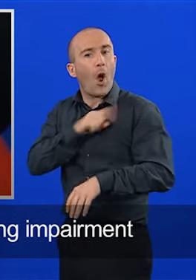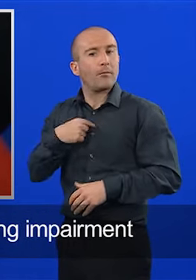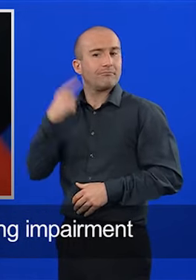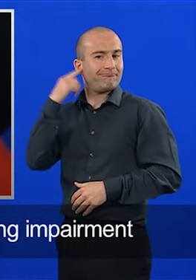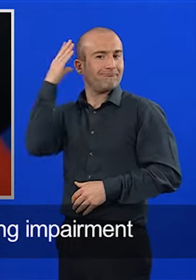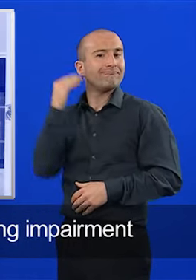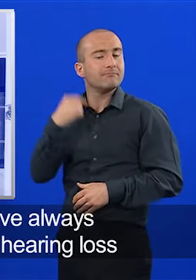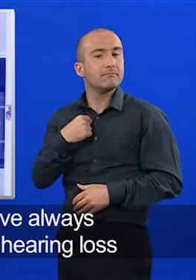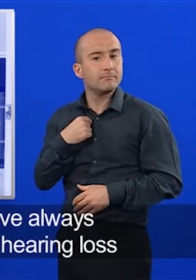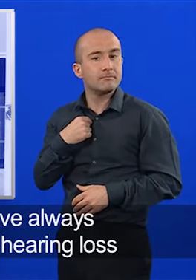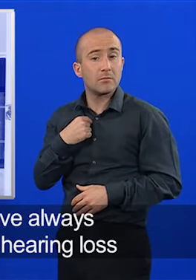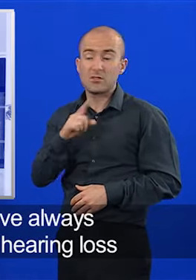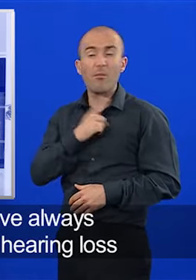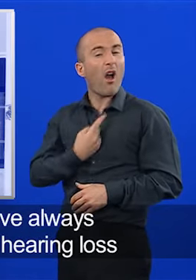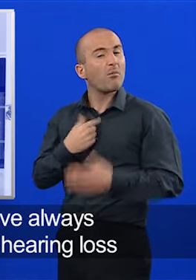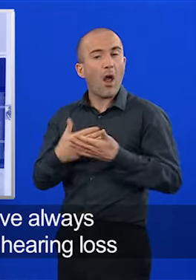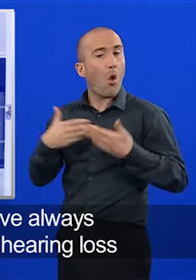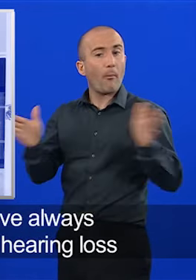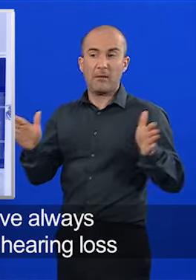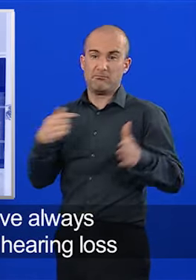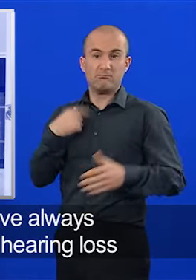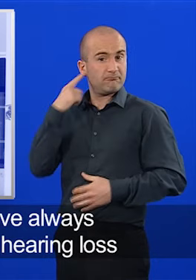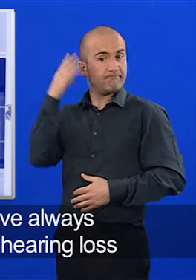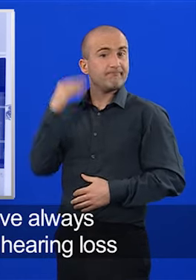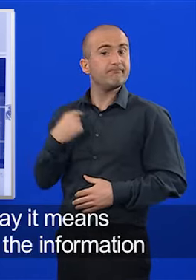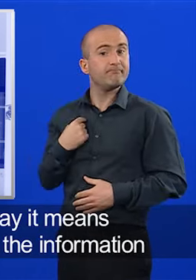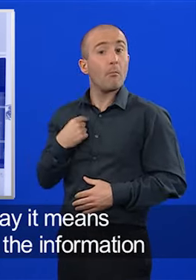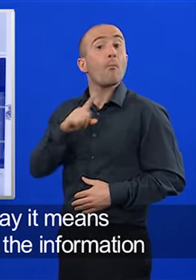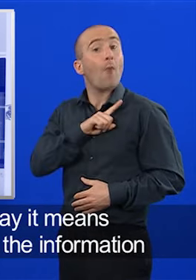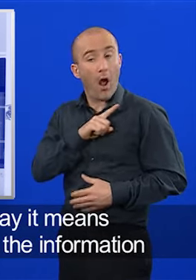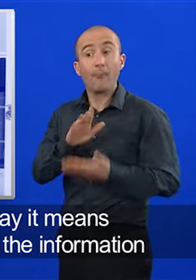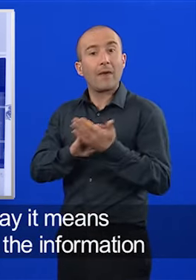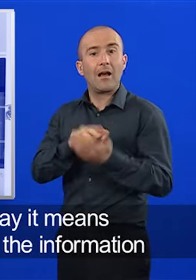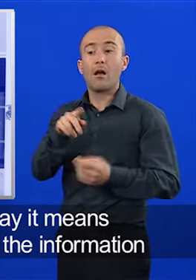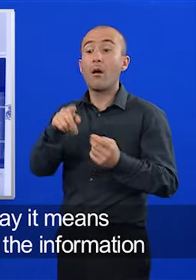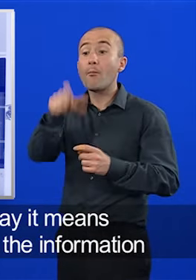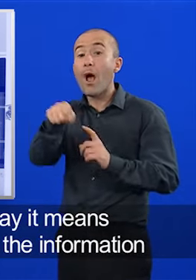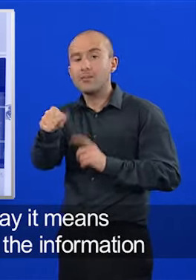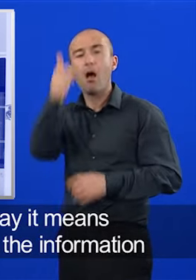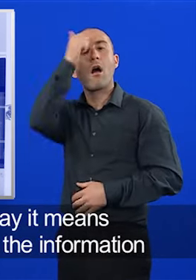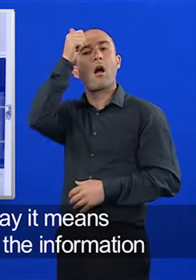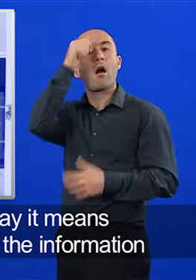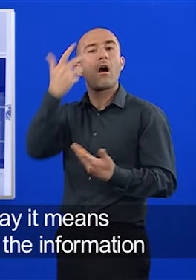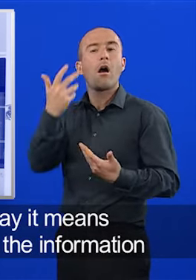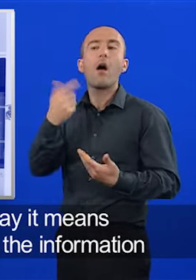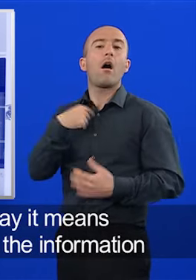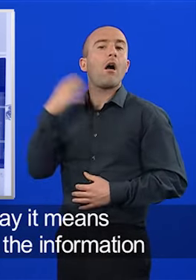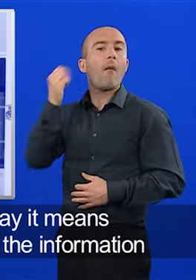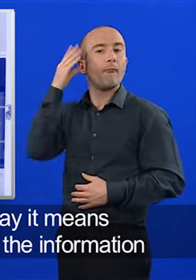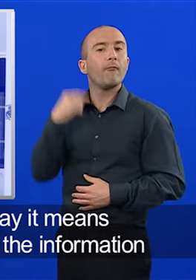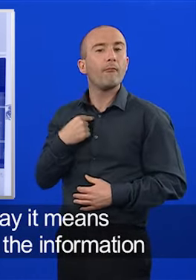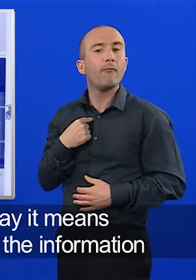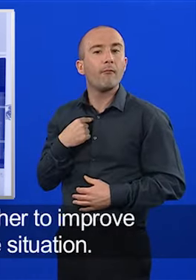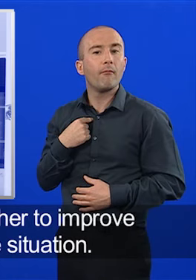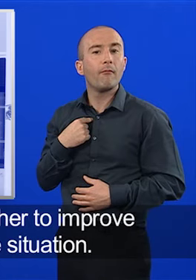hearing impairment. And that's why I've always been very open about my hearing loss, because then that way it means that the other person's got the